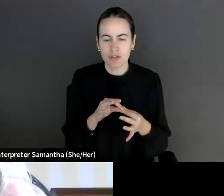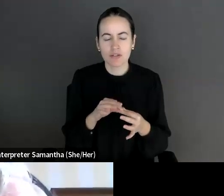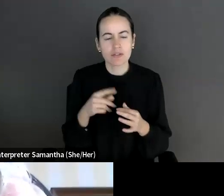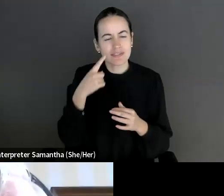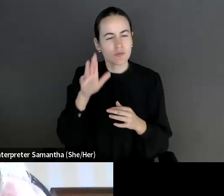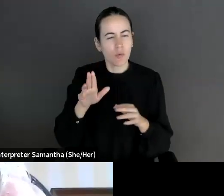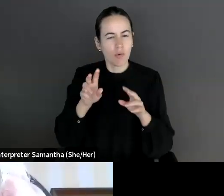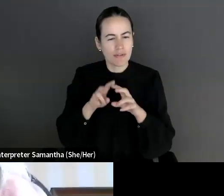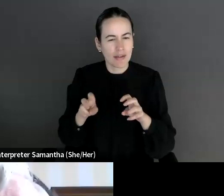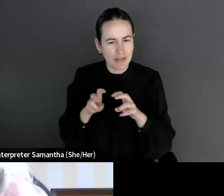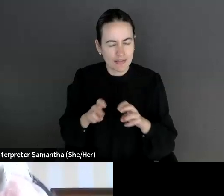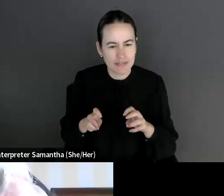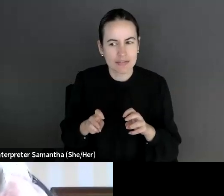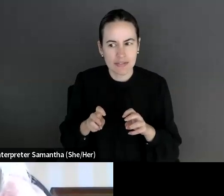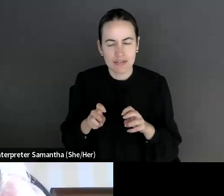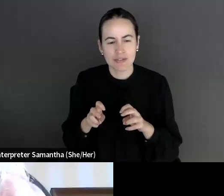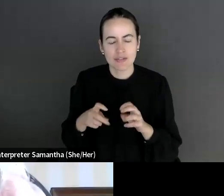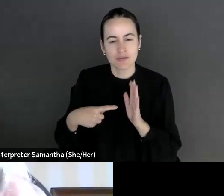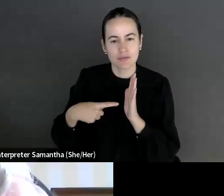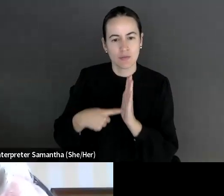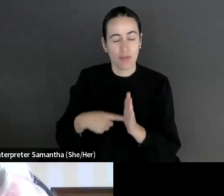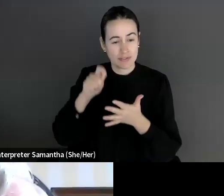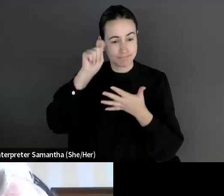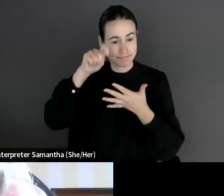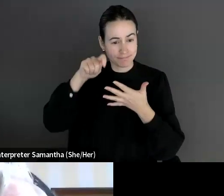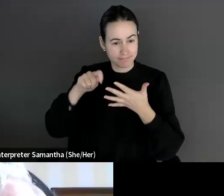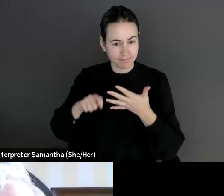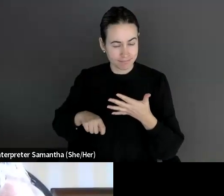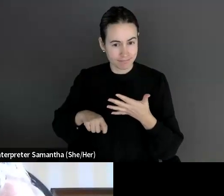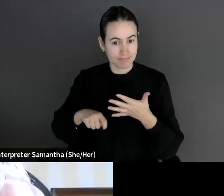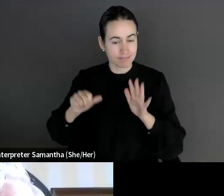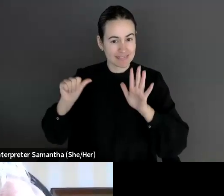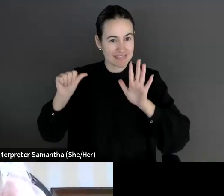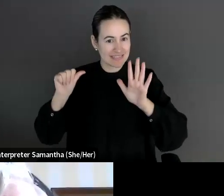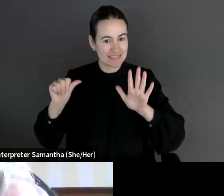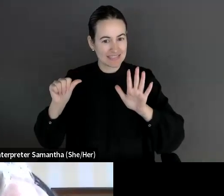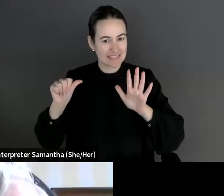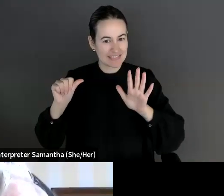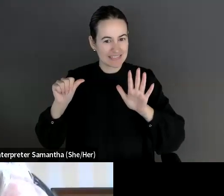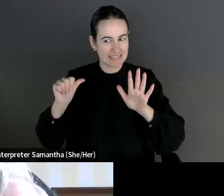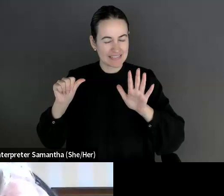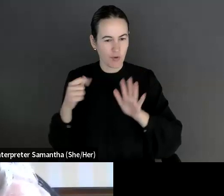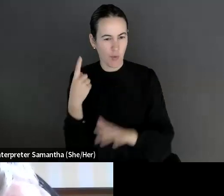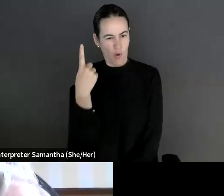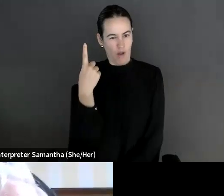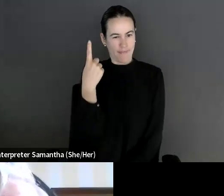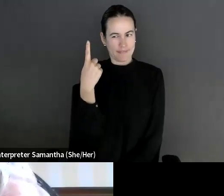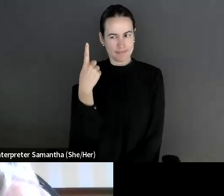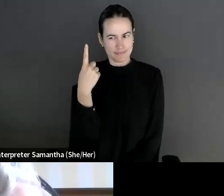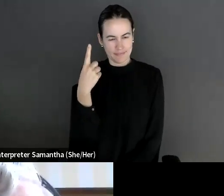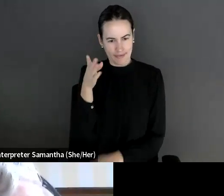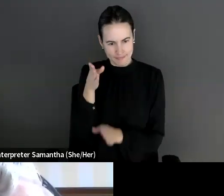analysis assumes that all these criteria form a single dimension. I'm not